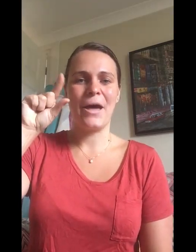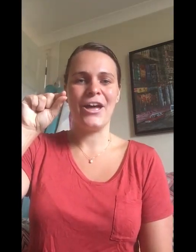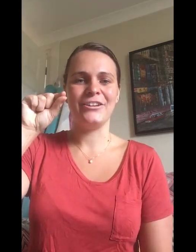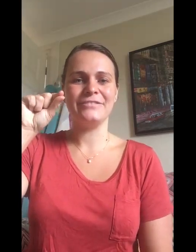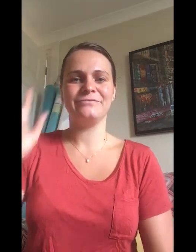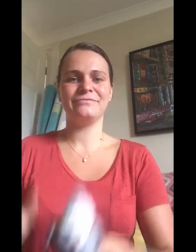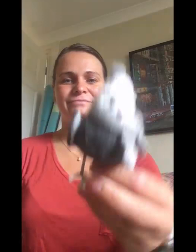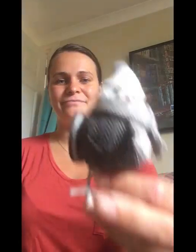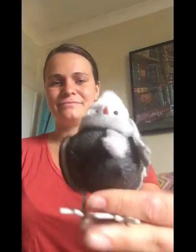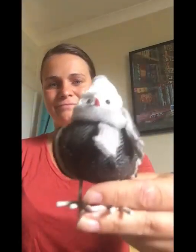Bird.